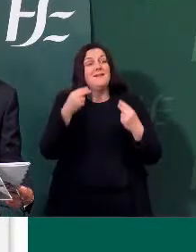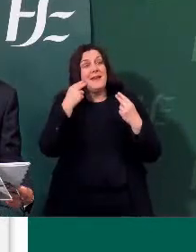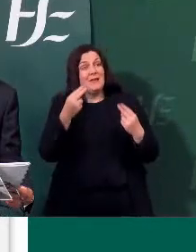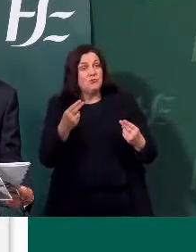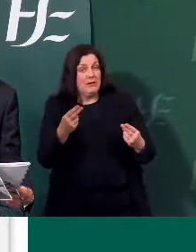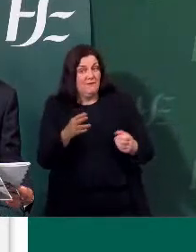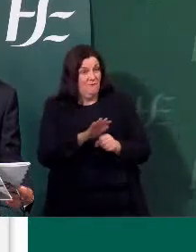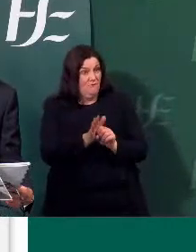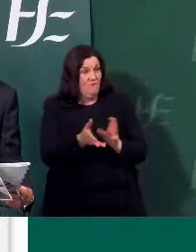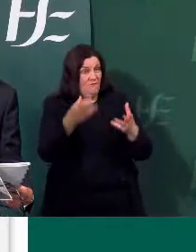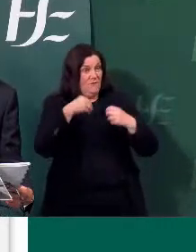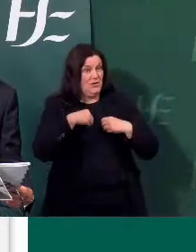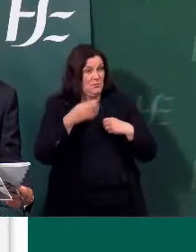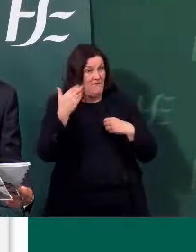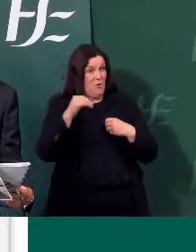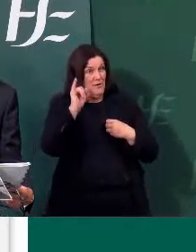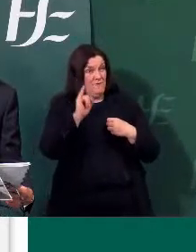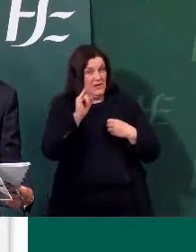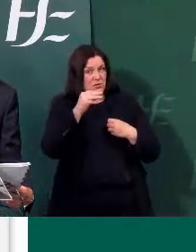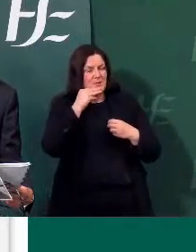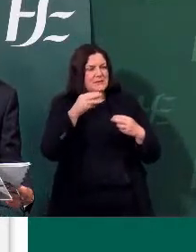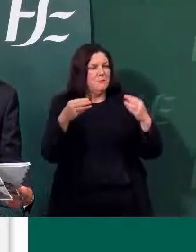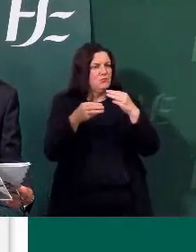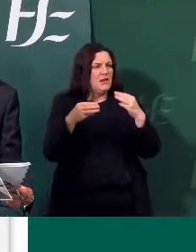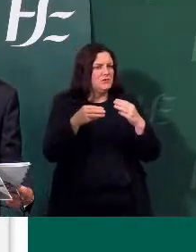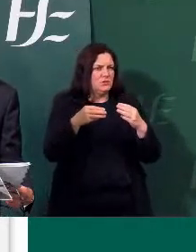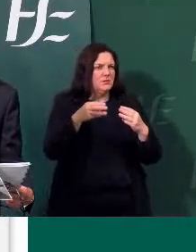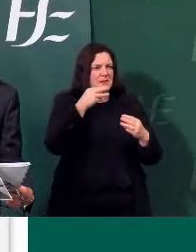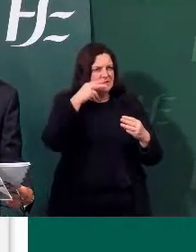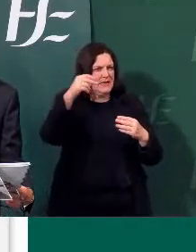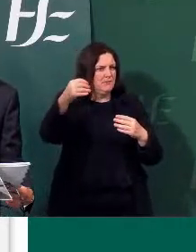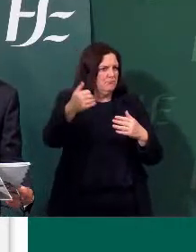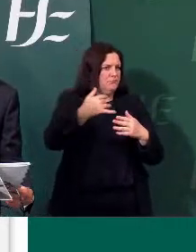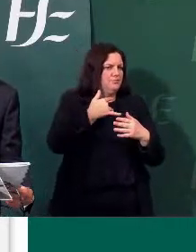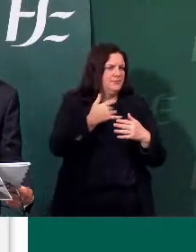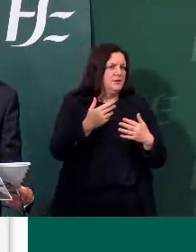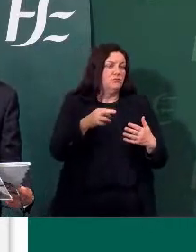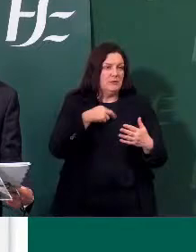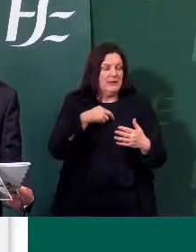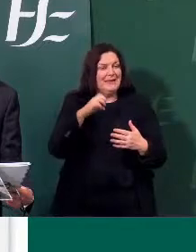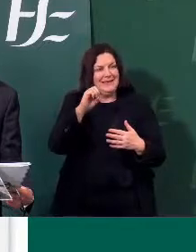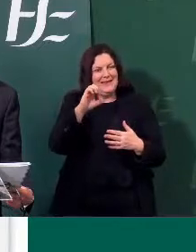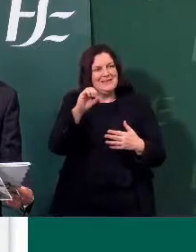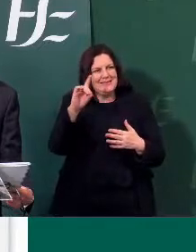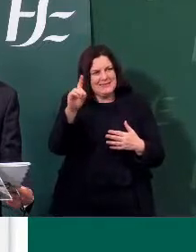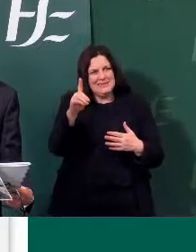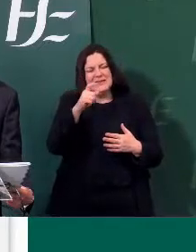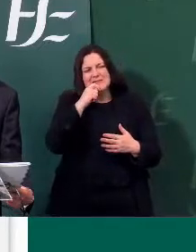potential certainly for transmission advantage, so much so that the ECDC